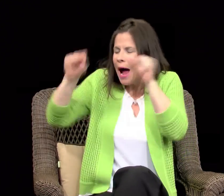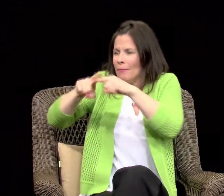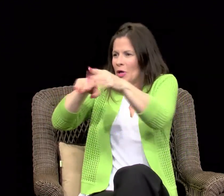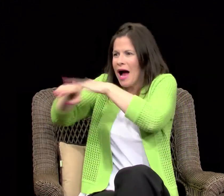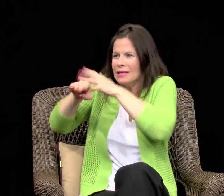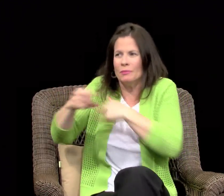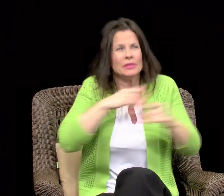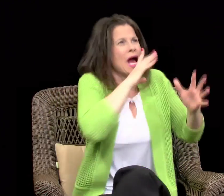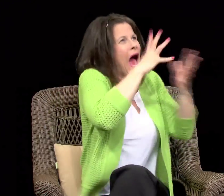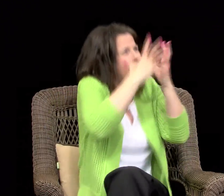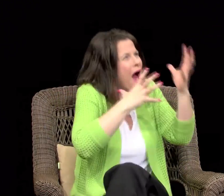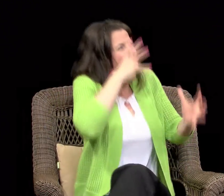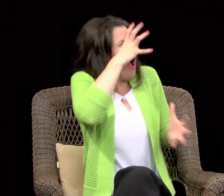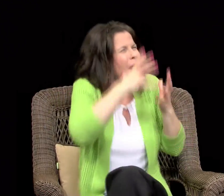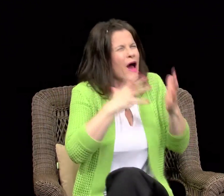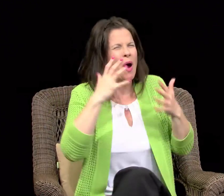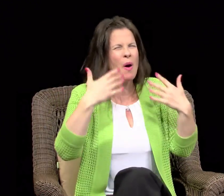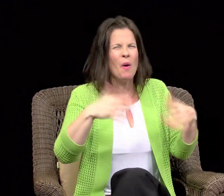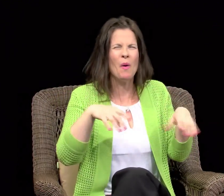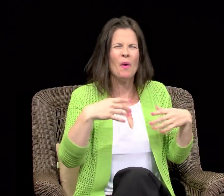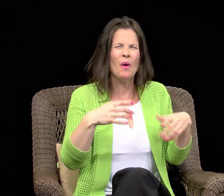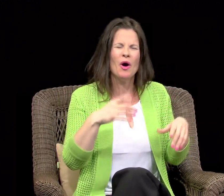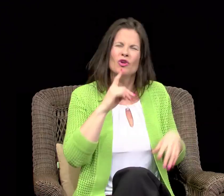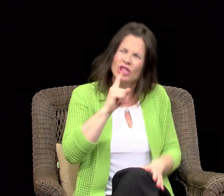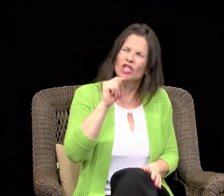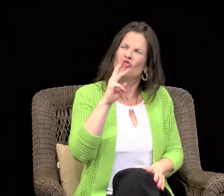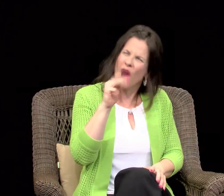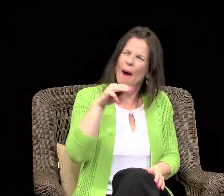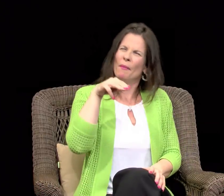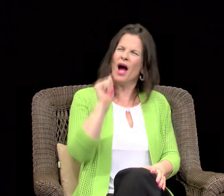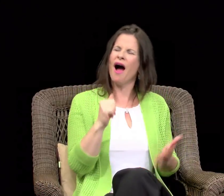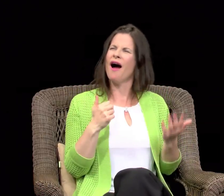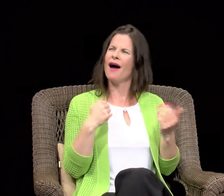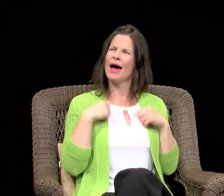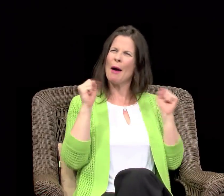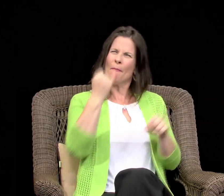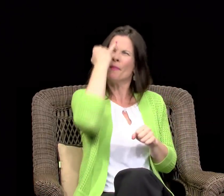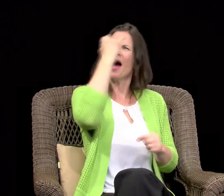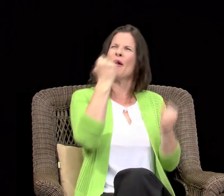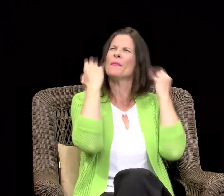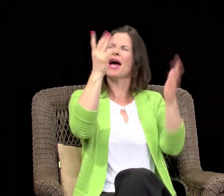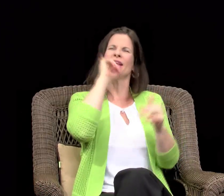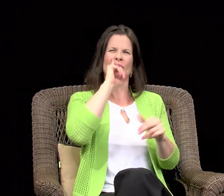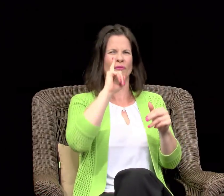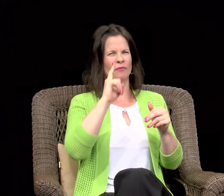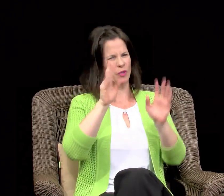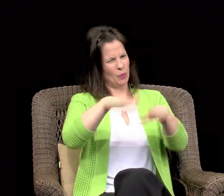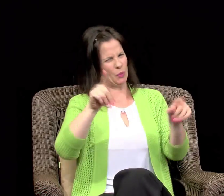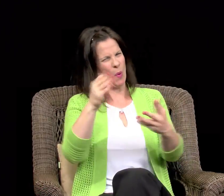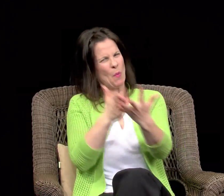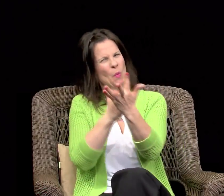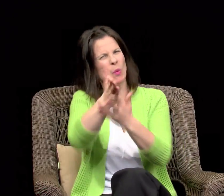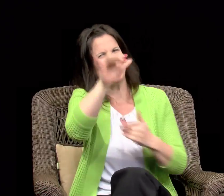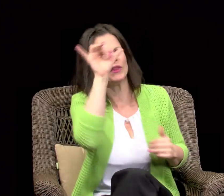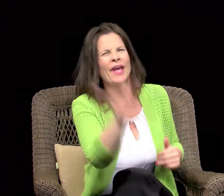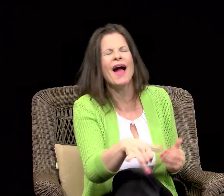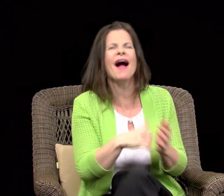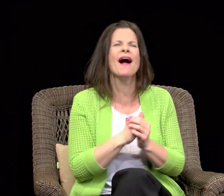you have no way of communicating, or a limited way of communicating, or a frustrated way of communicating, can you imagine